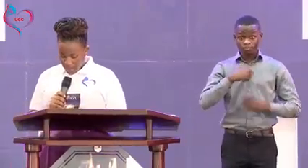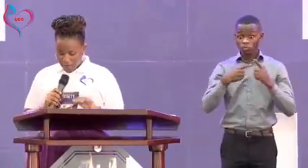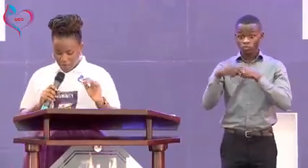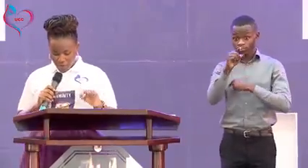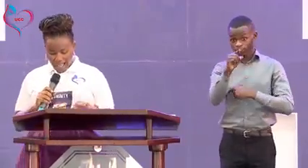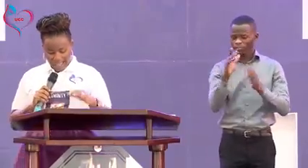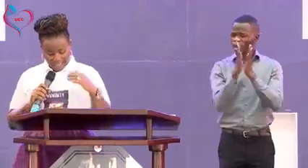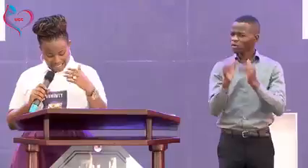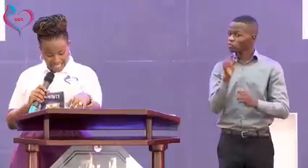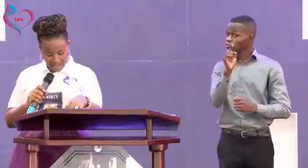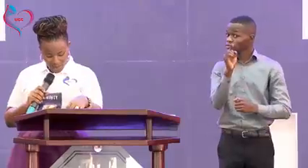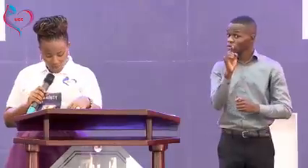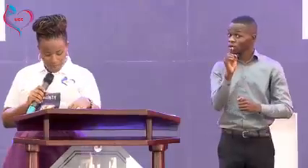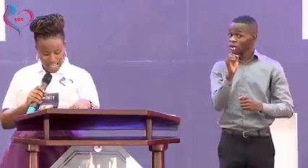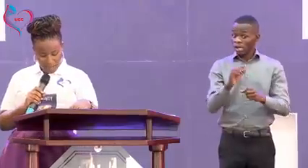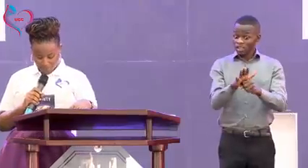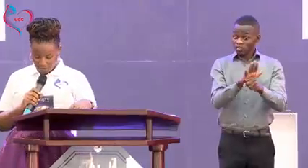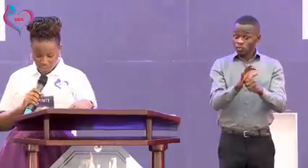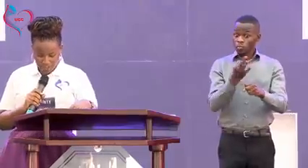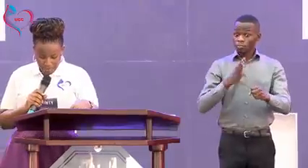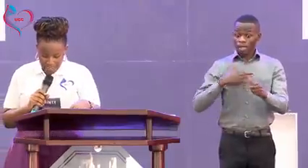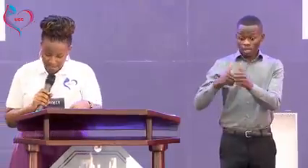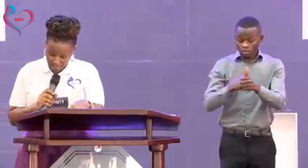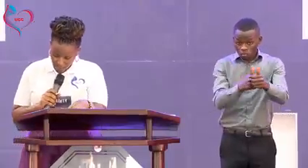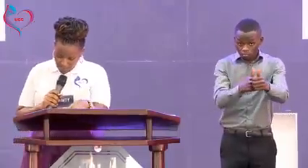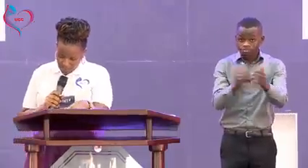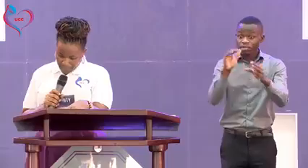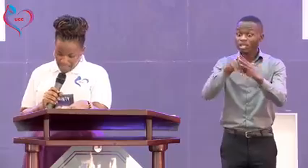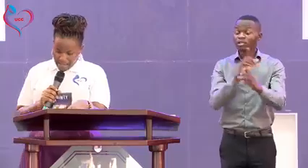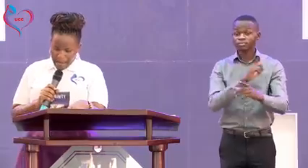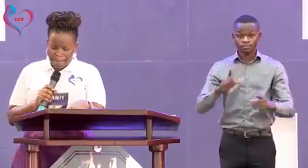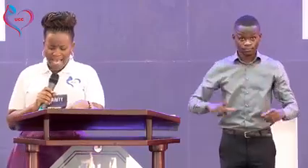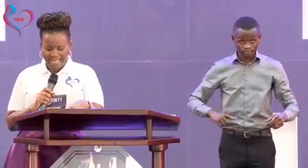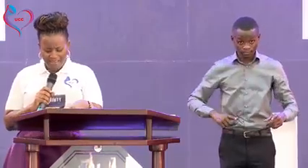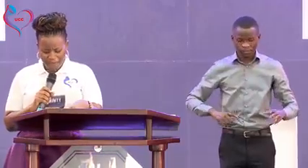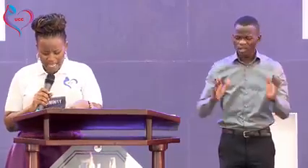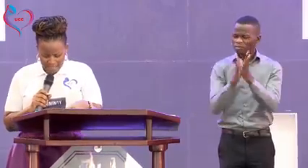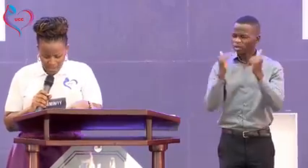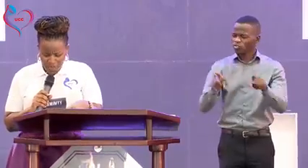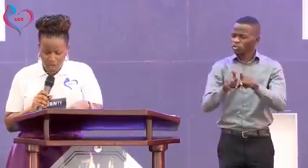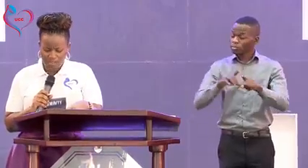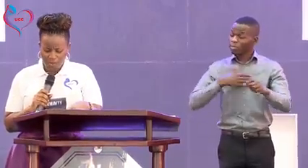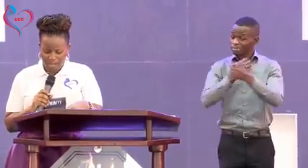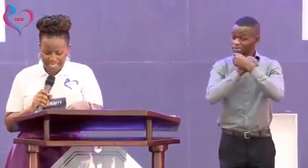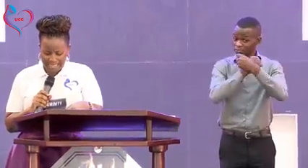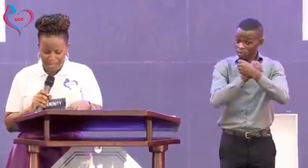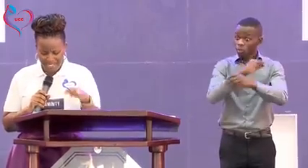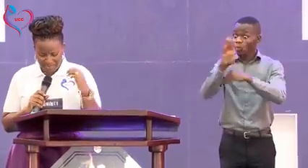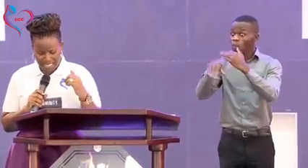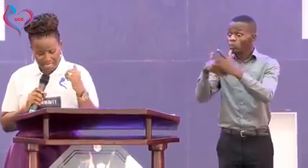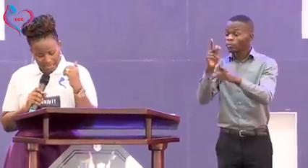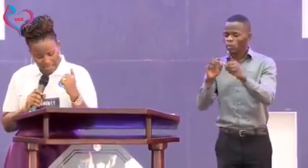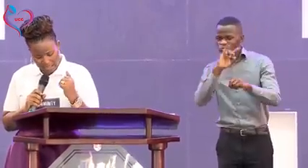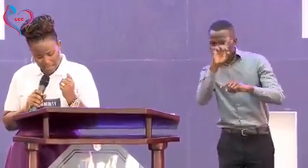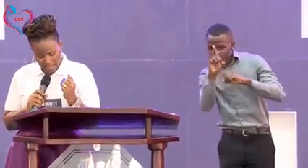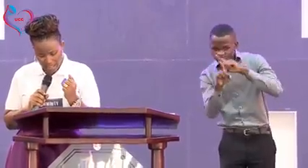For you are the seal of my apostleship in the Lord. My defense to those who examine